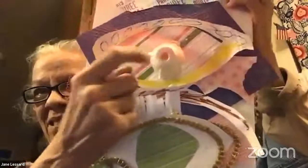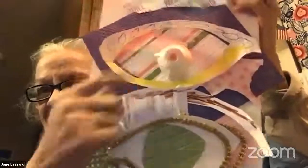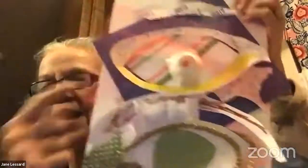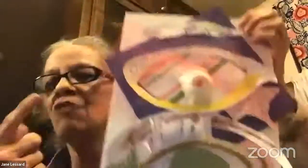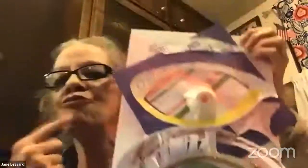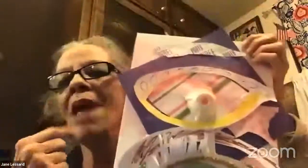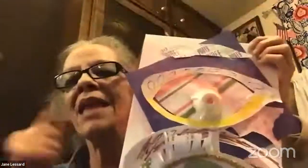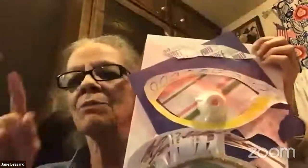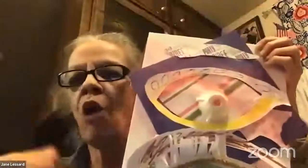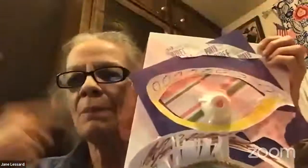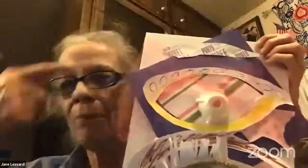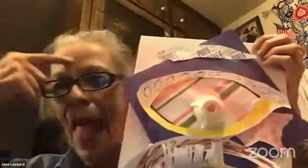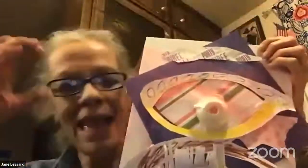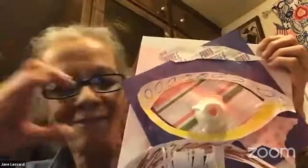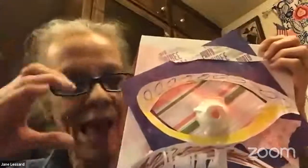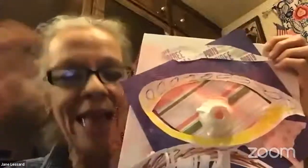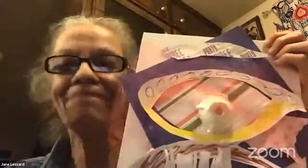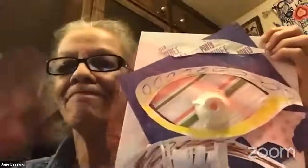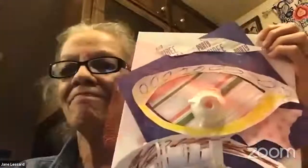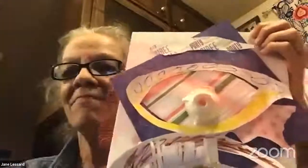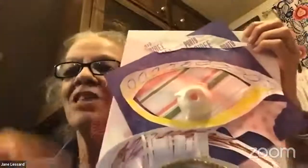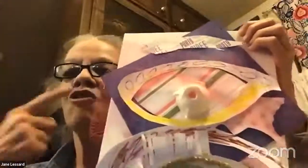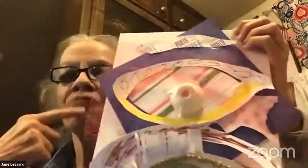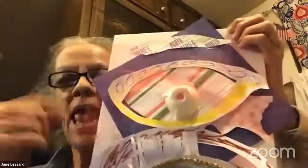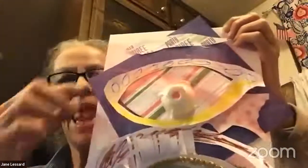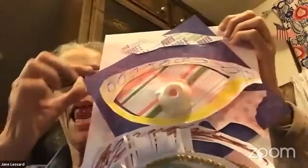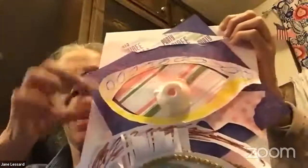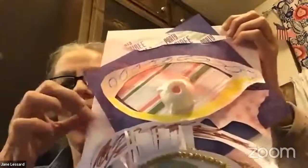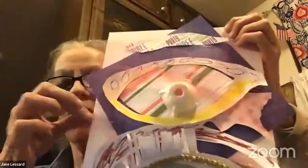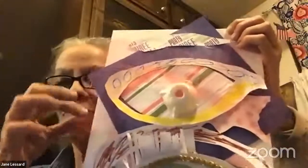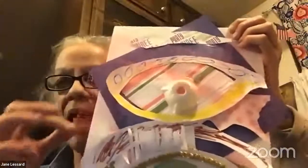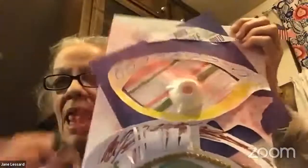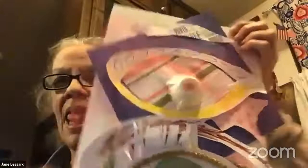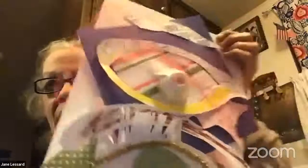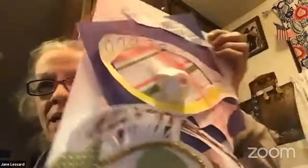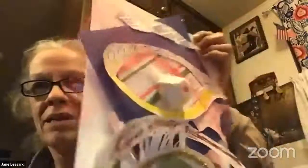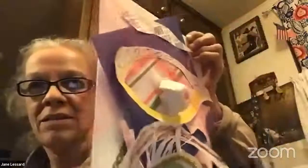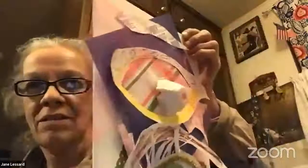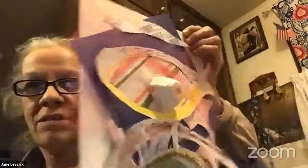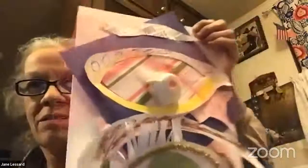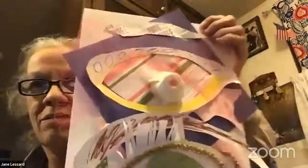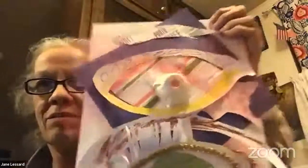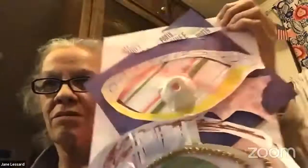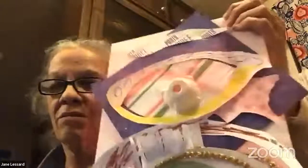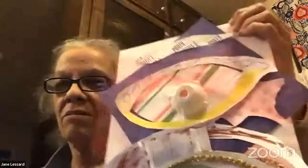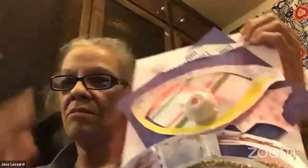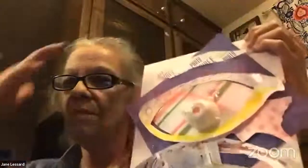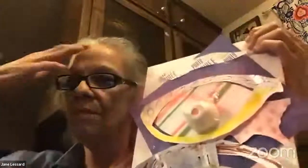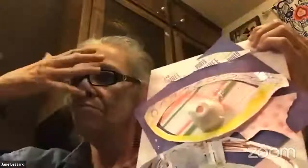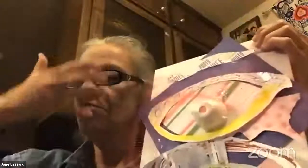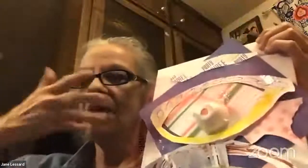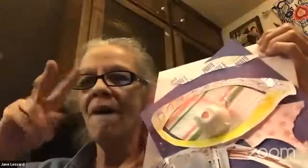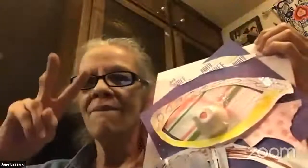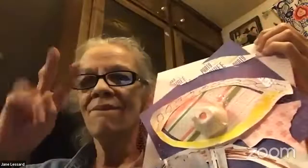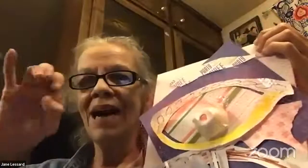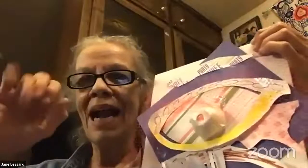Oh, that's so cool. Yes, Susan saying. Yeah, it's red. I wanted it to be black, but